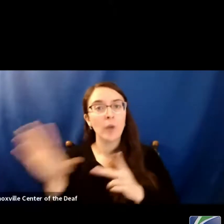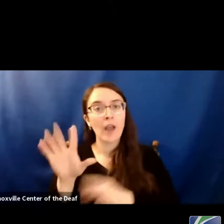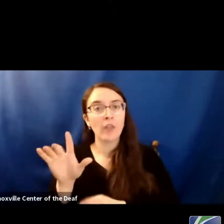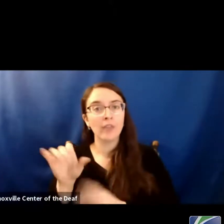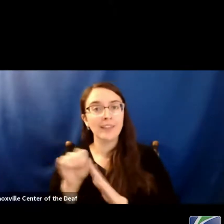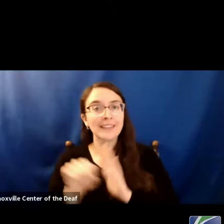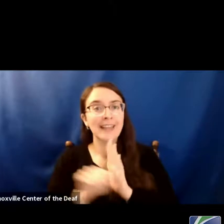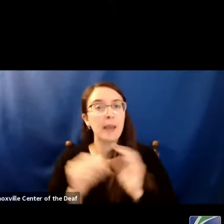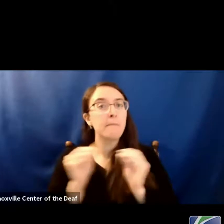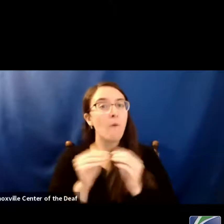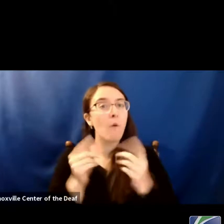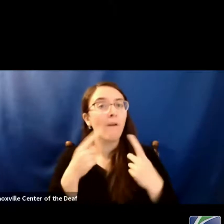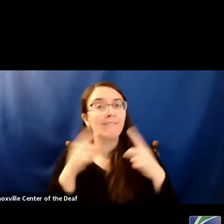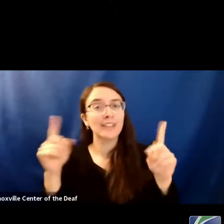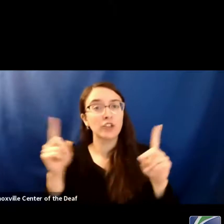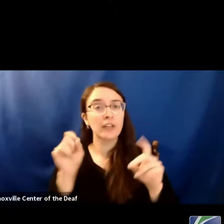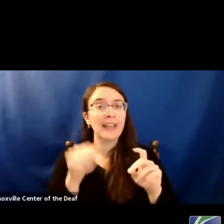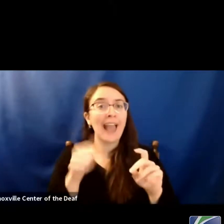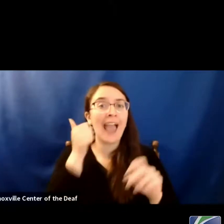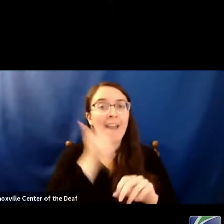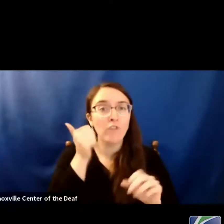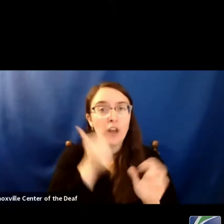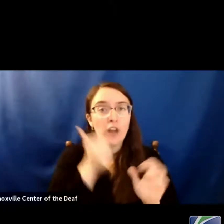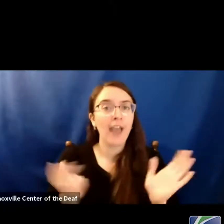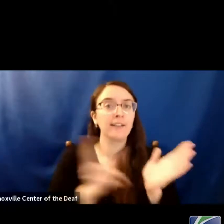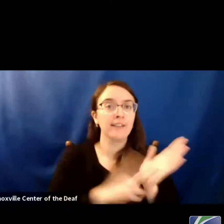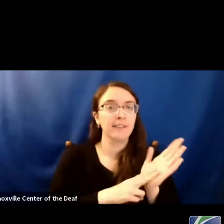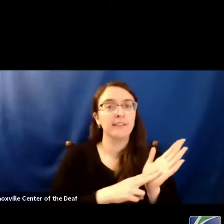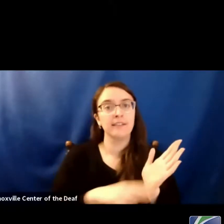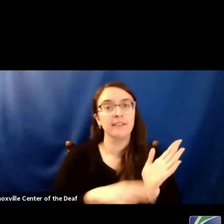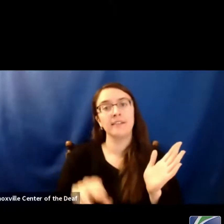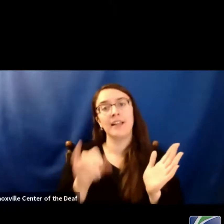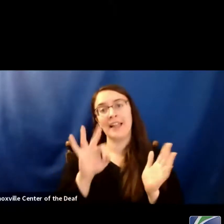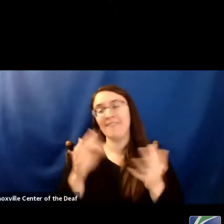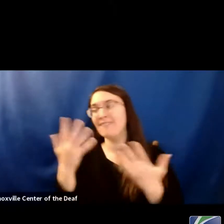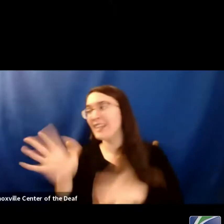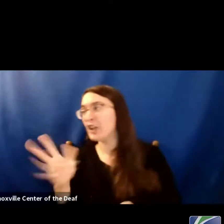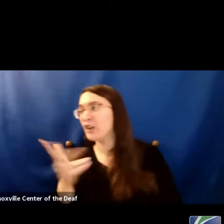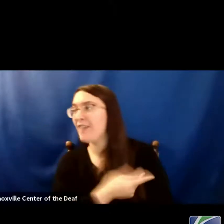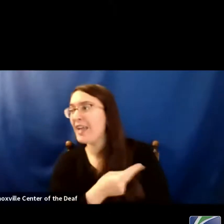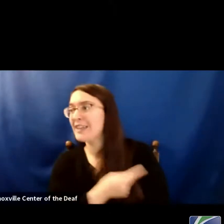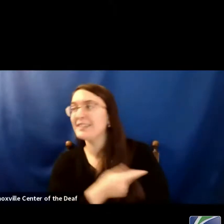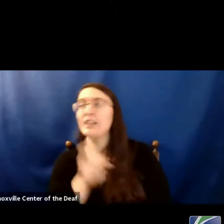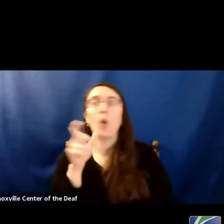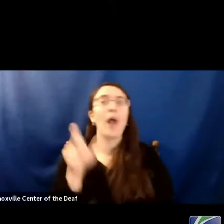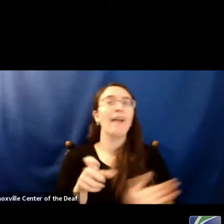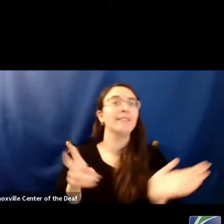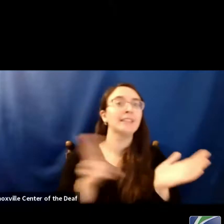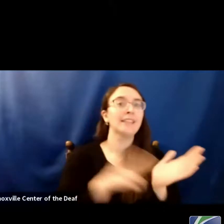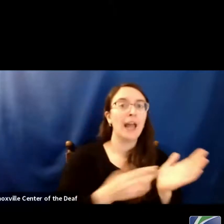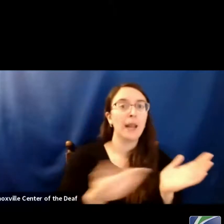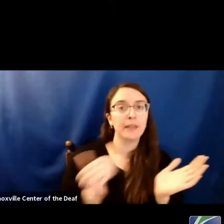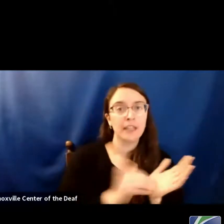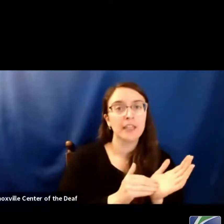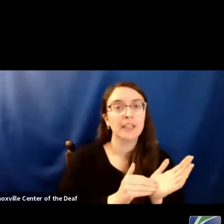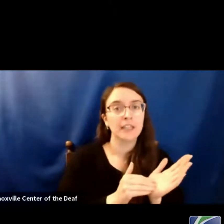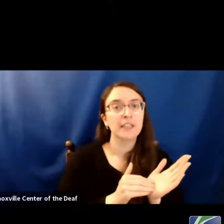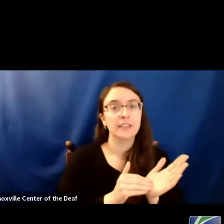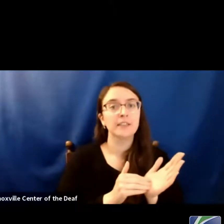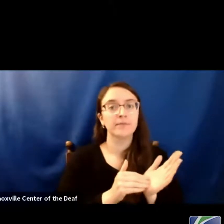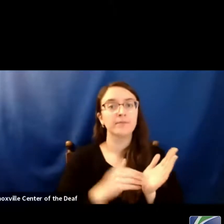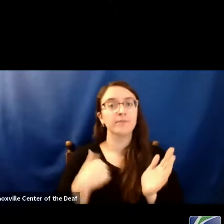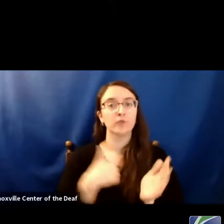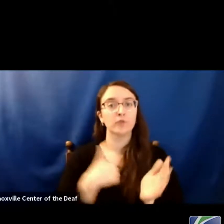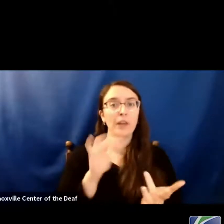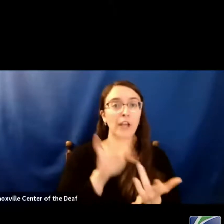efficient way to do it, because that way, if somebody happens to get a vaccine somewhere else, they don't have to sign up again. And so, you know, we did reach